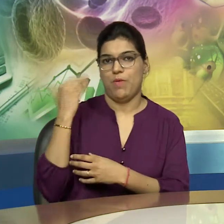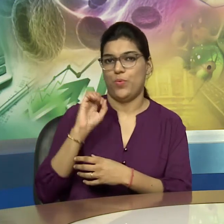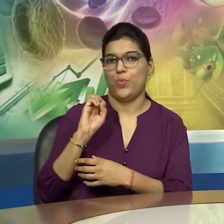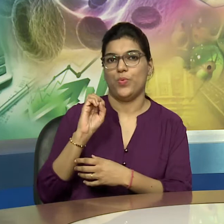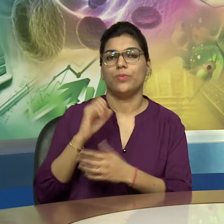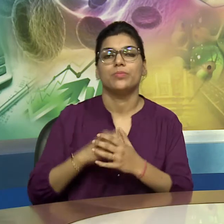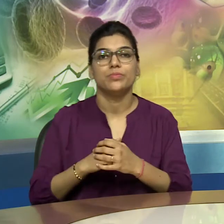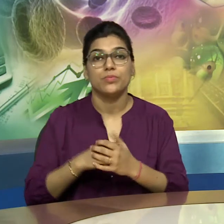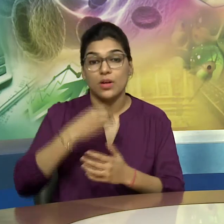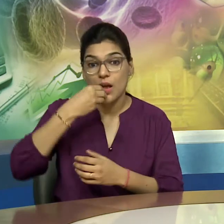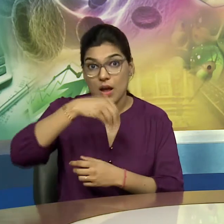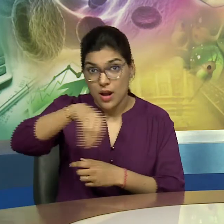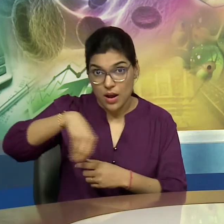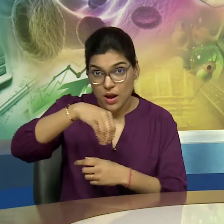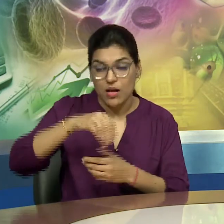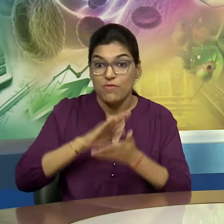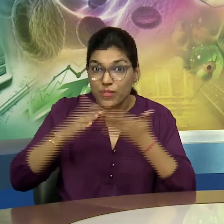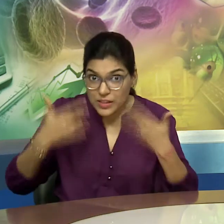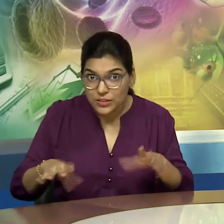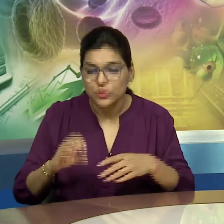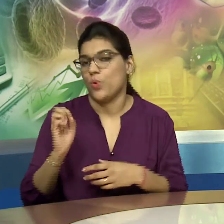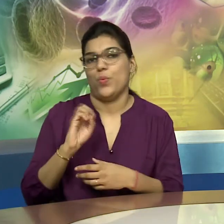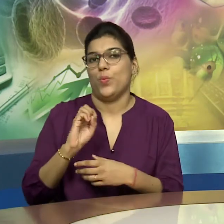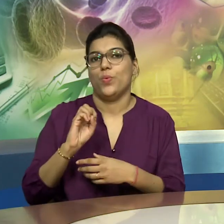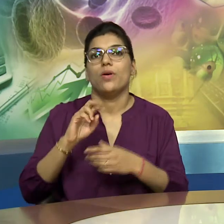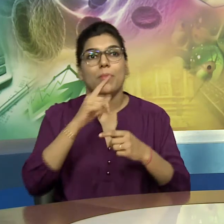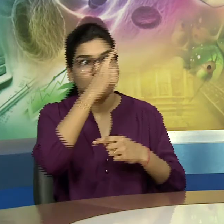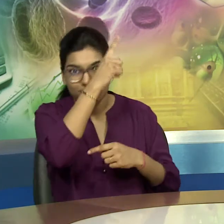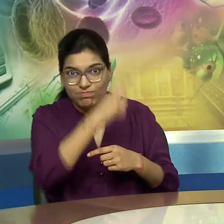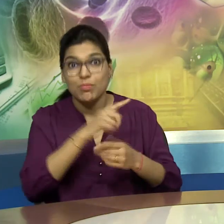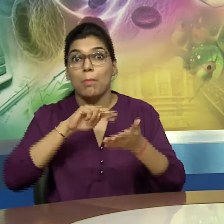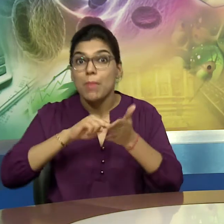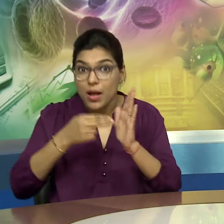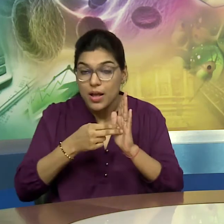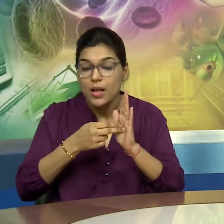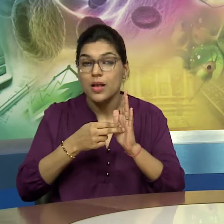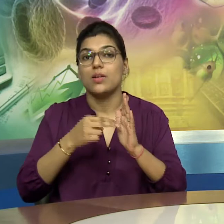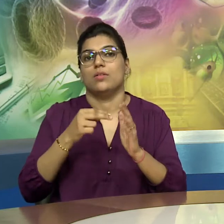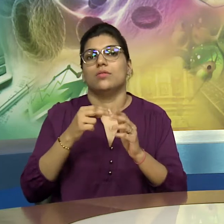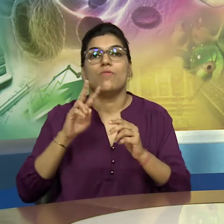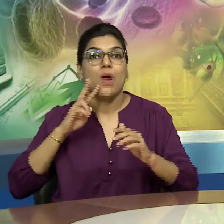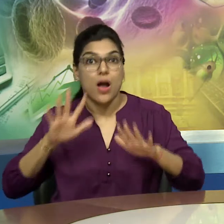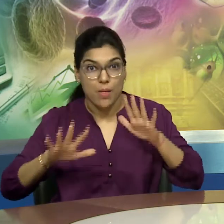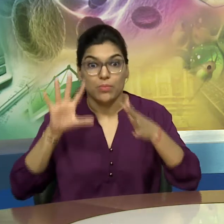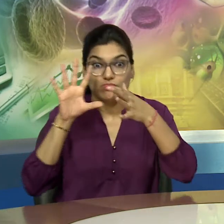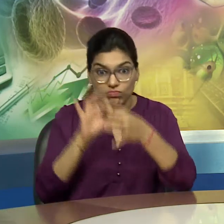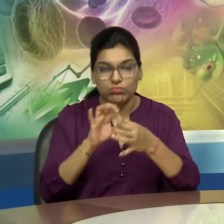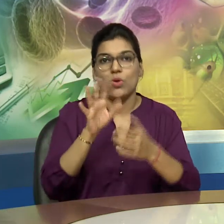I have played, and did I play. So, there are three different ways.